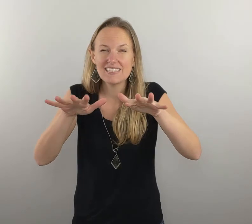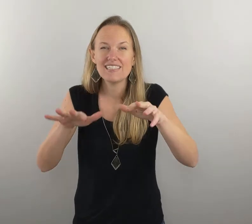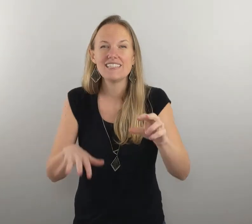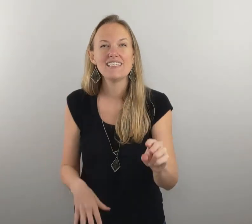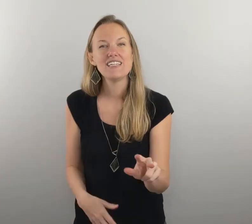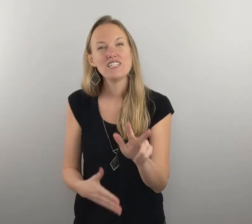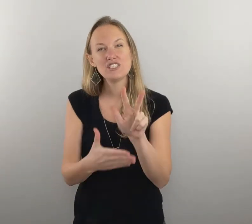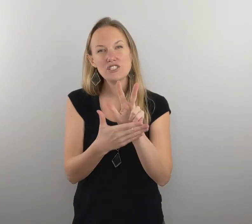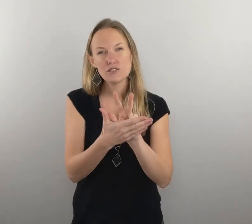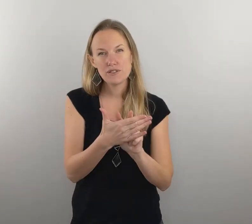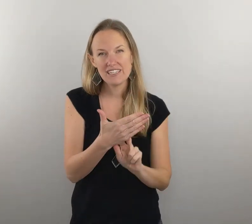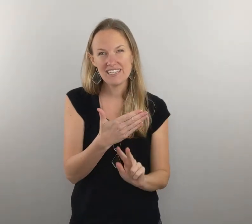blessed Trinity.